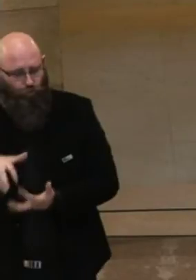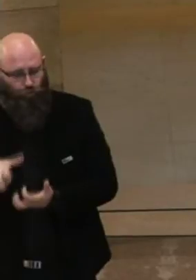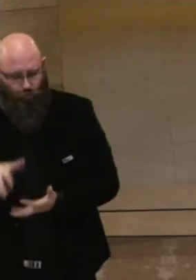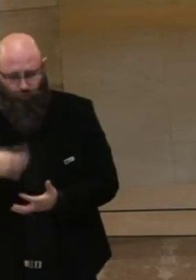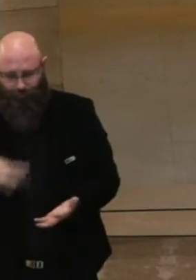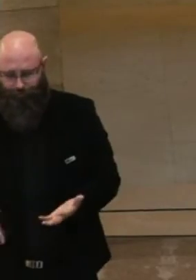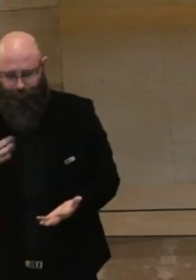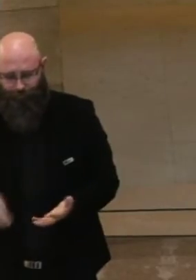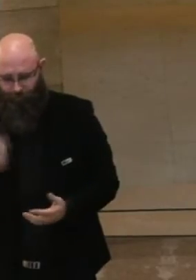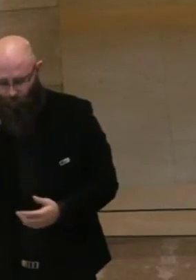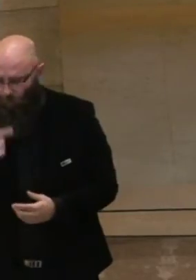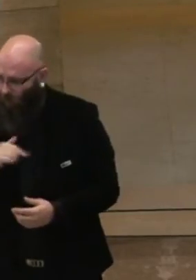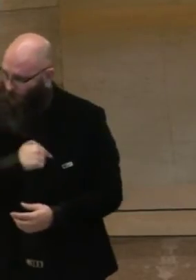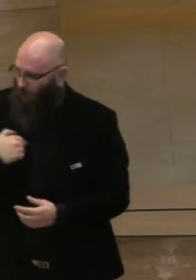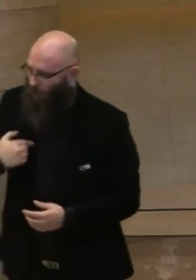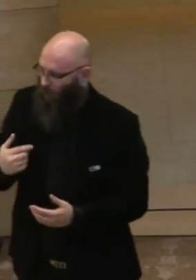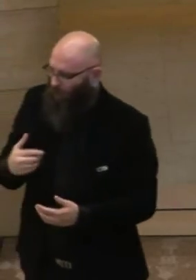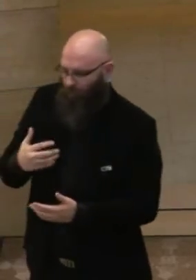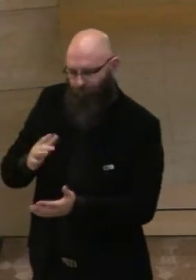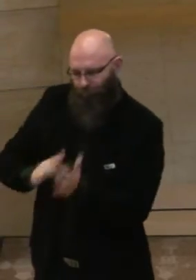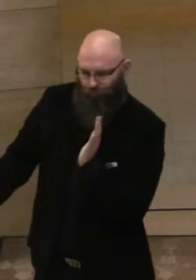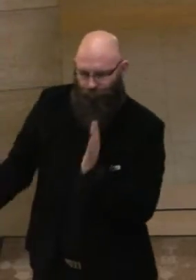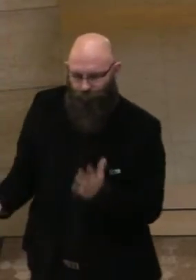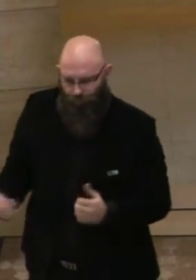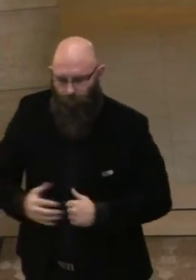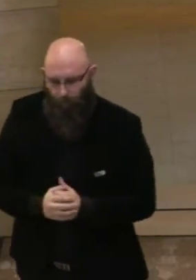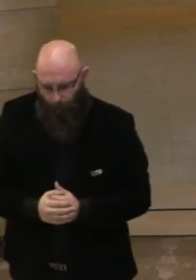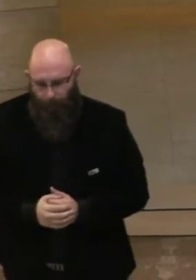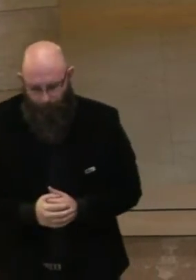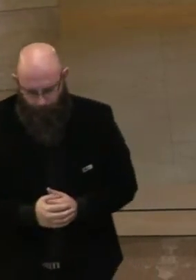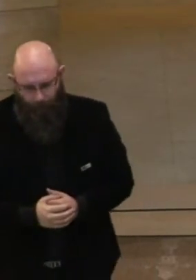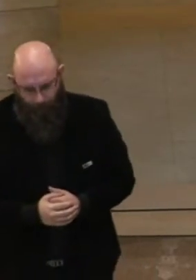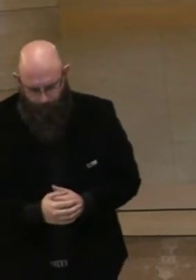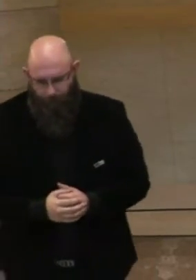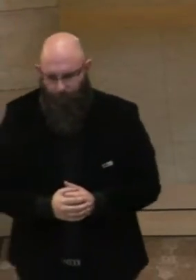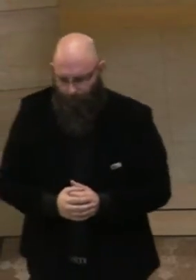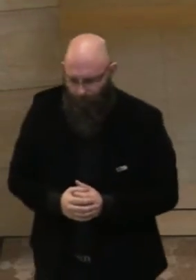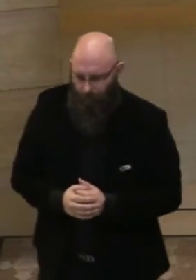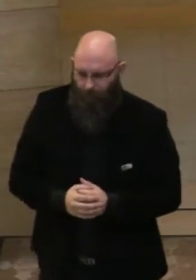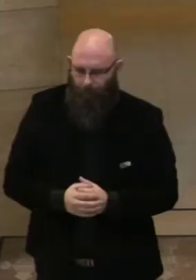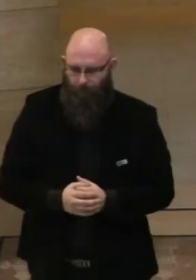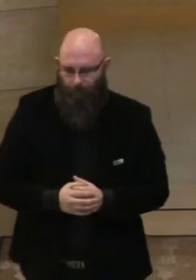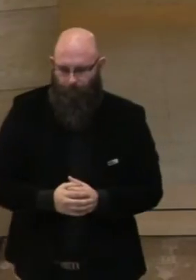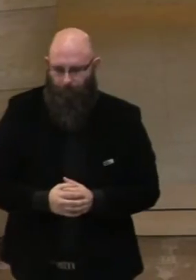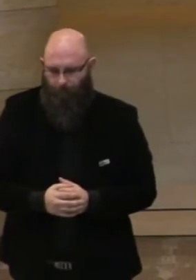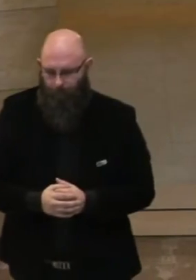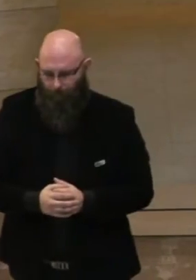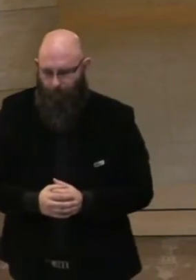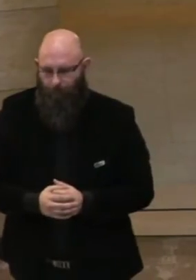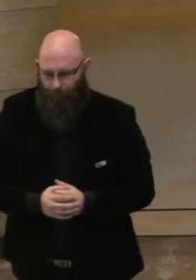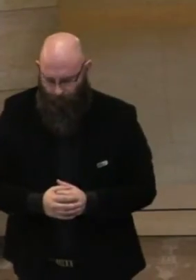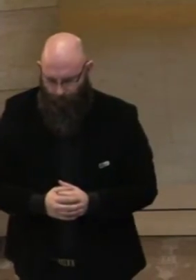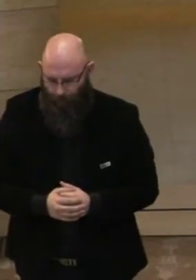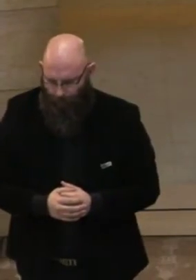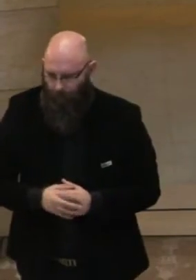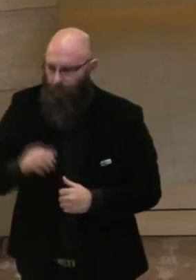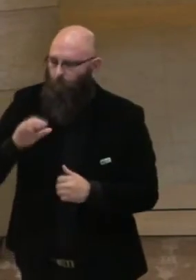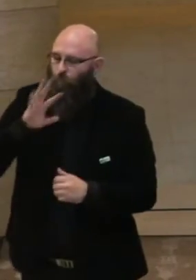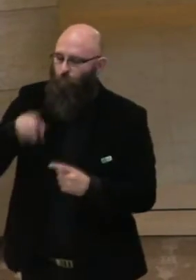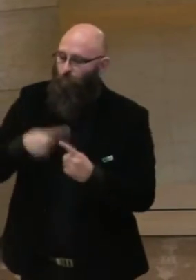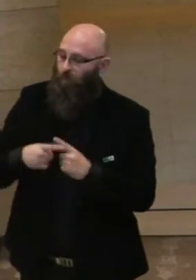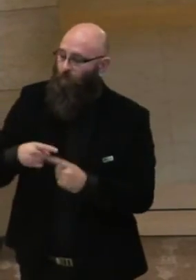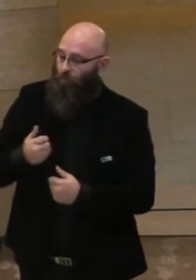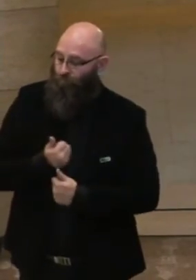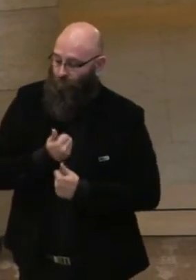Well, let me finish by saying, in Henry Wadsworth Longfellow's poem, The Song of Hiawatha,